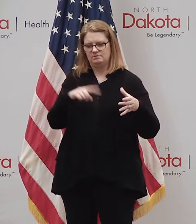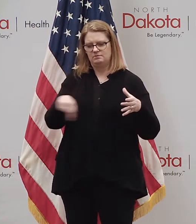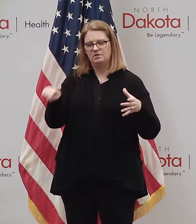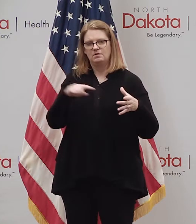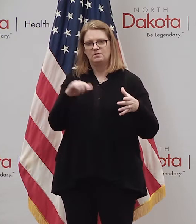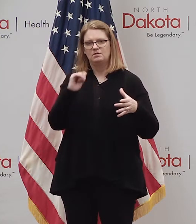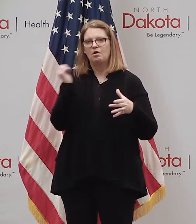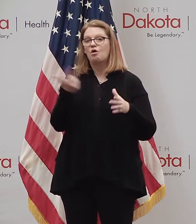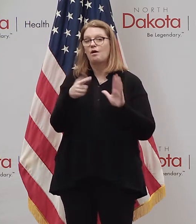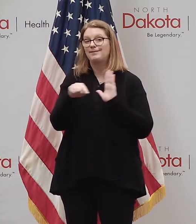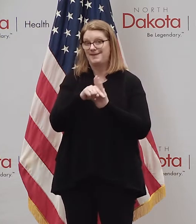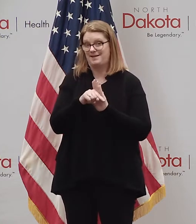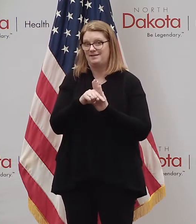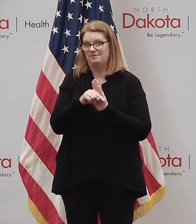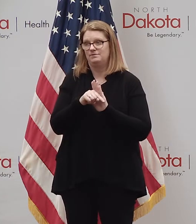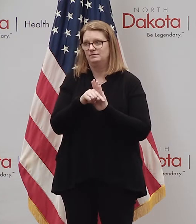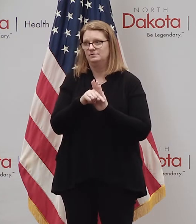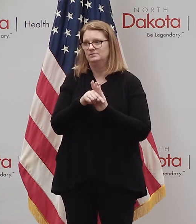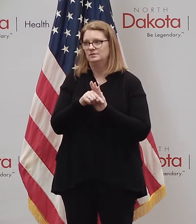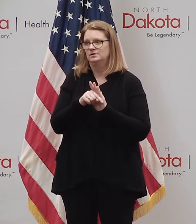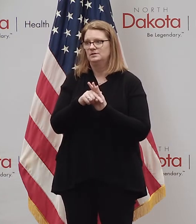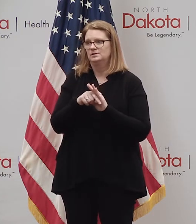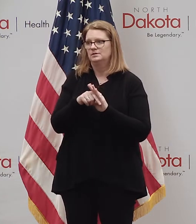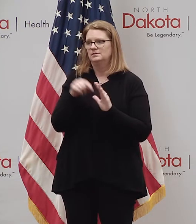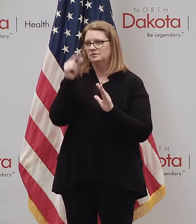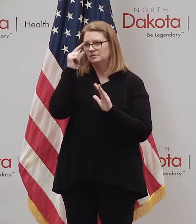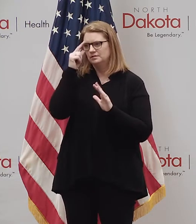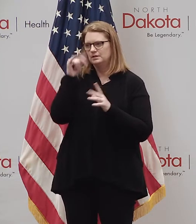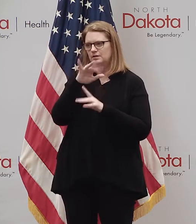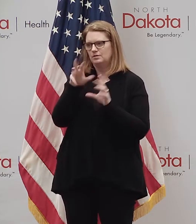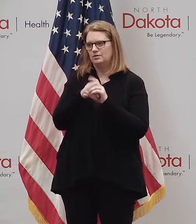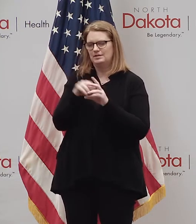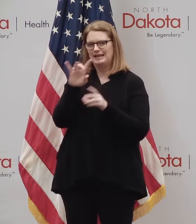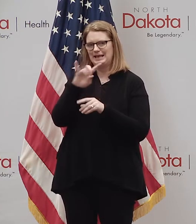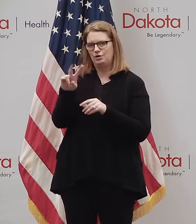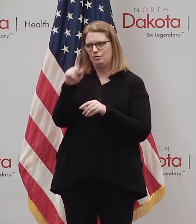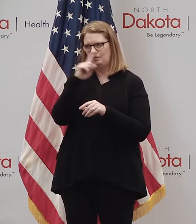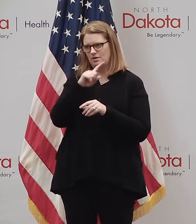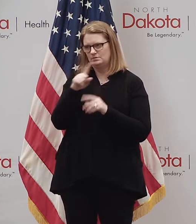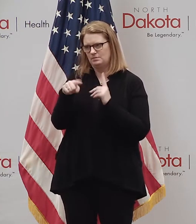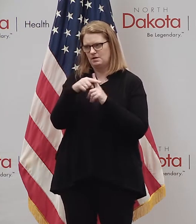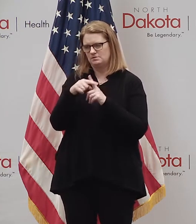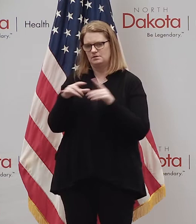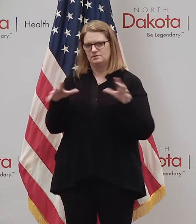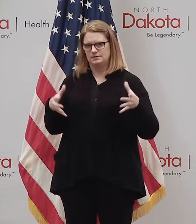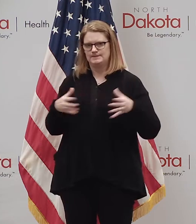those 35 are all negative. Now they were part of that, the 82 false positives.